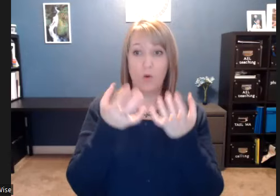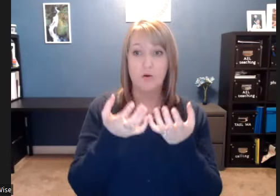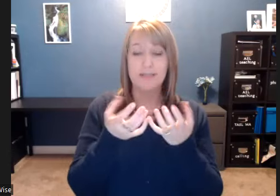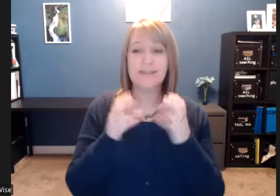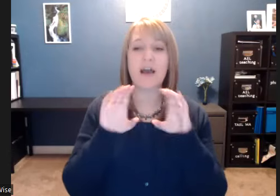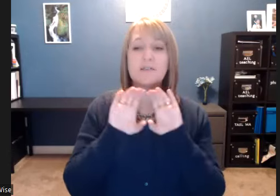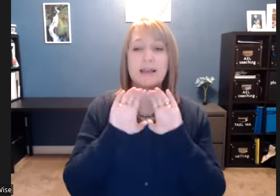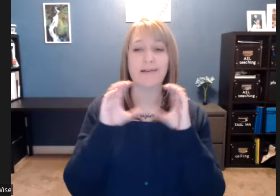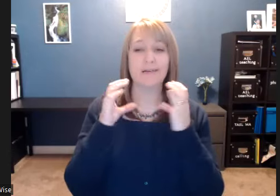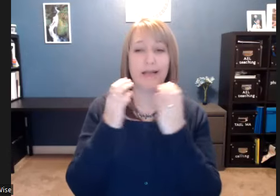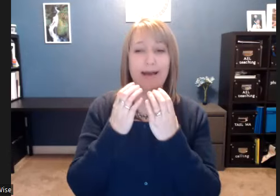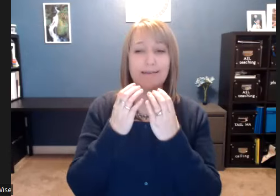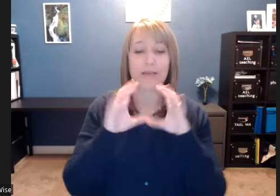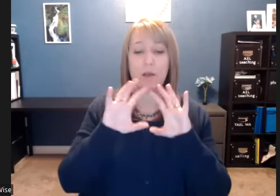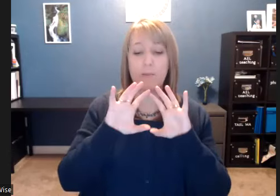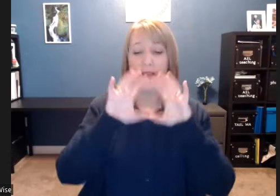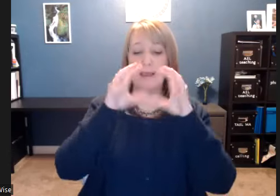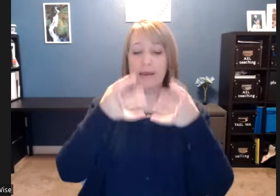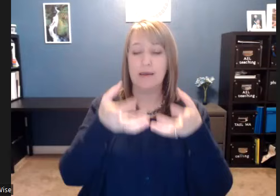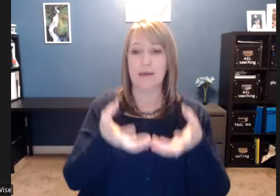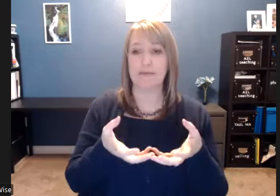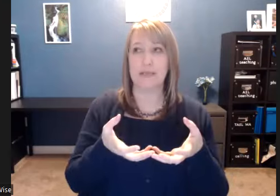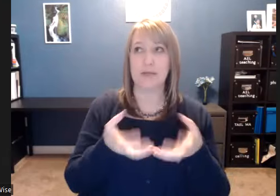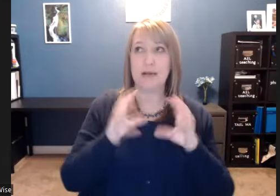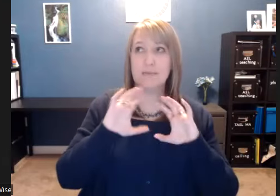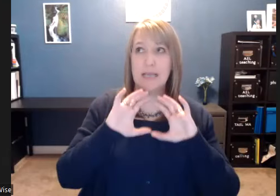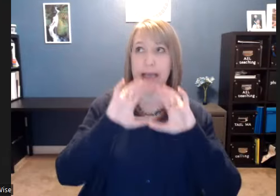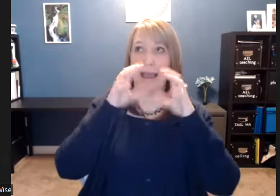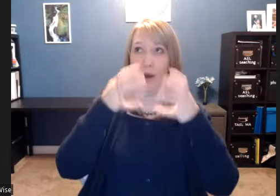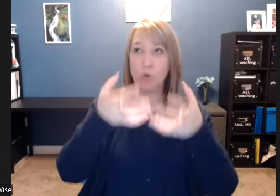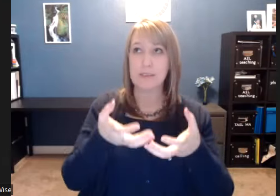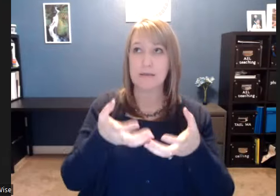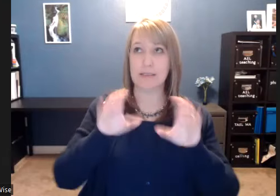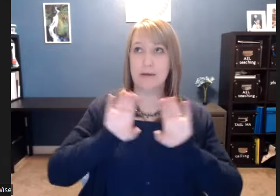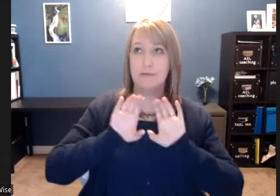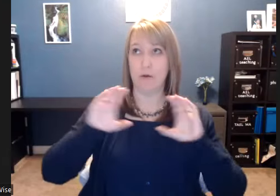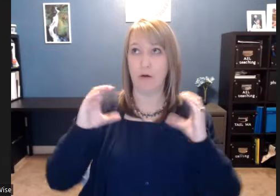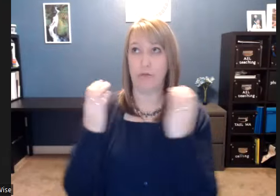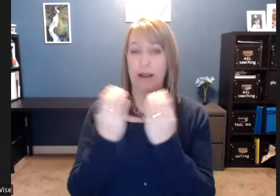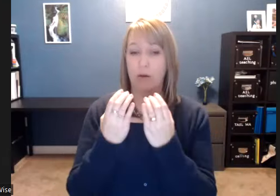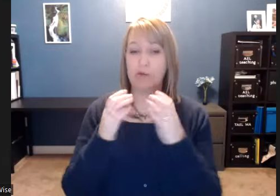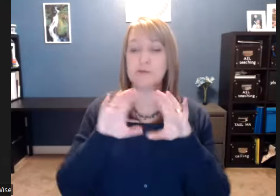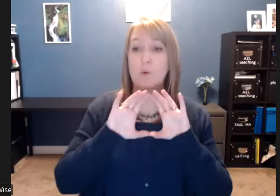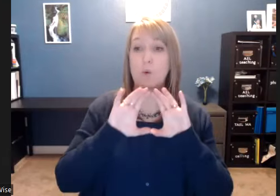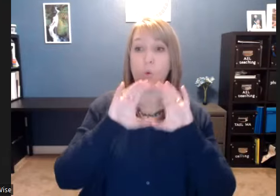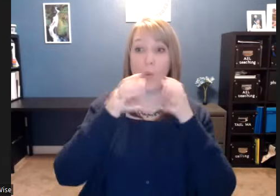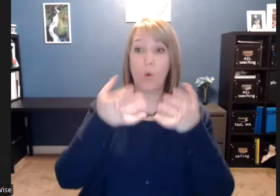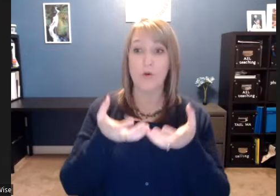World. It's kind of like class, but like, I don't know, it comes out instead of around. So world.